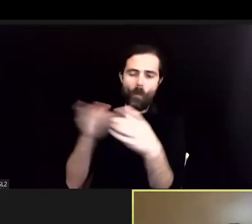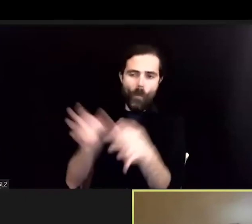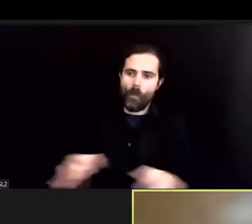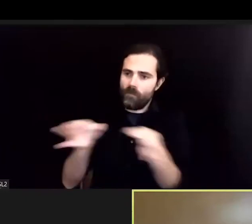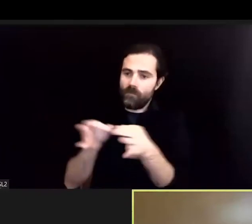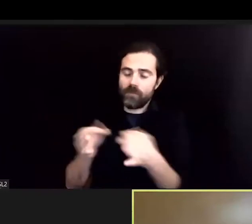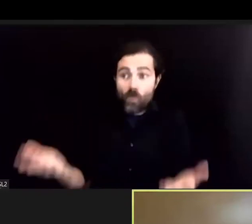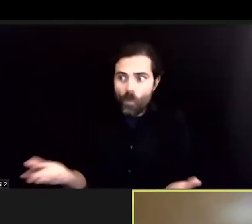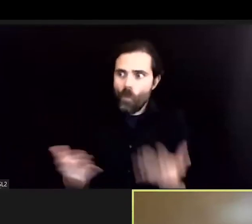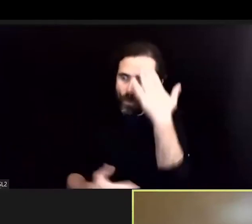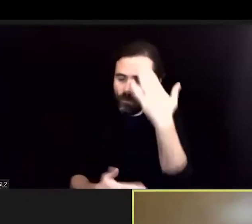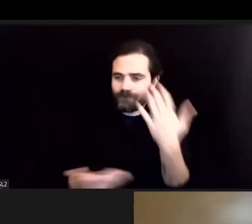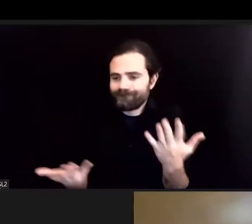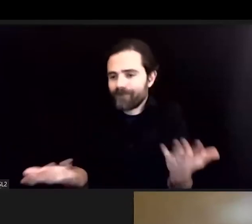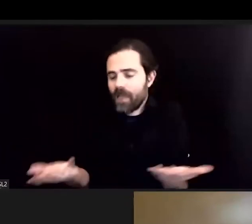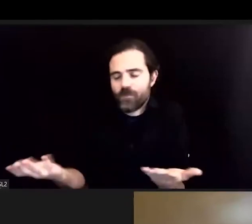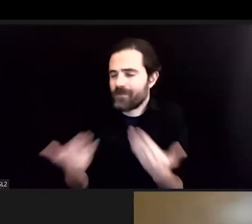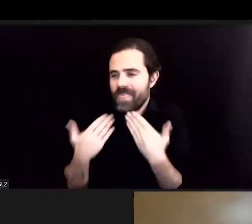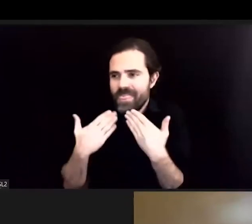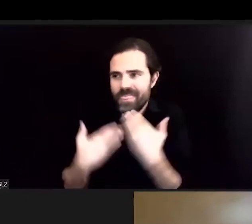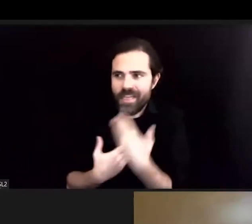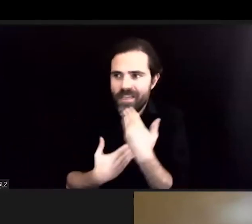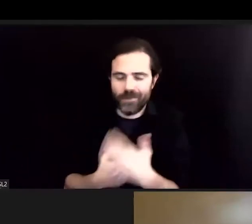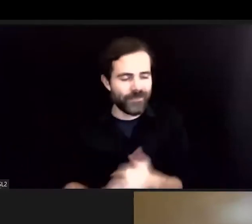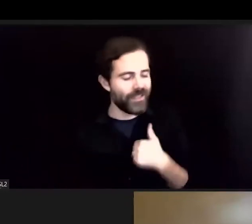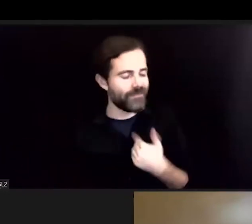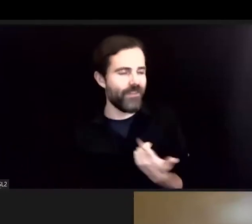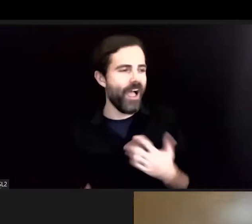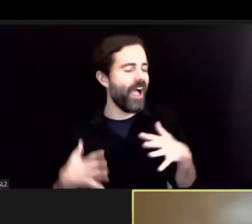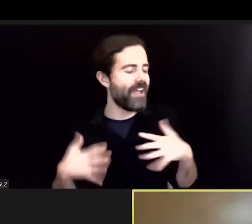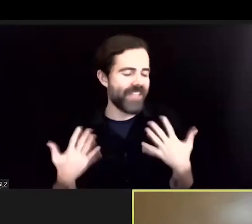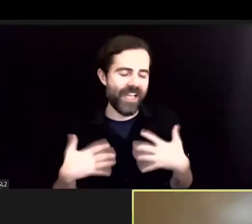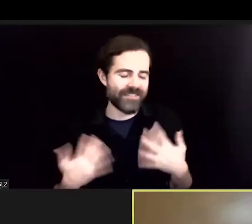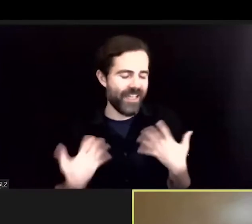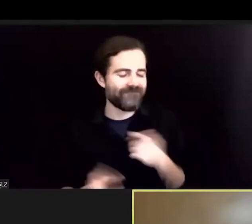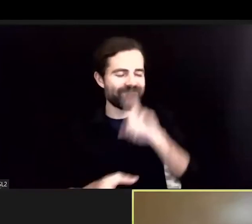Jose. Thank you, Antonio. We are glad to be part of the project.